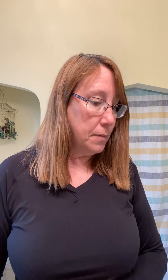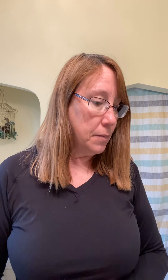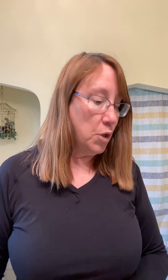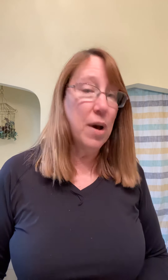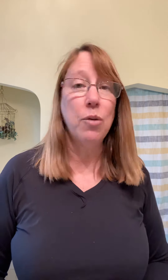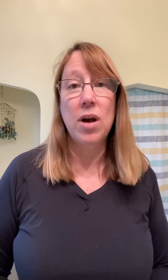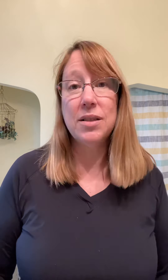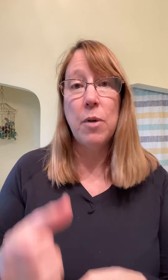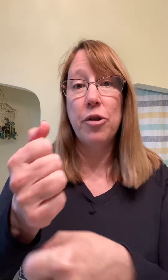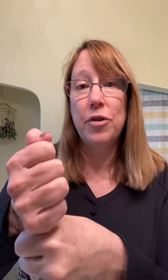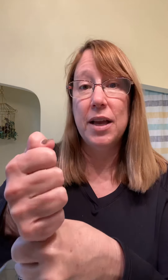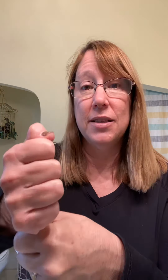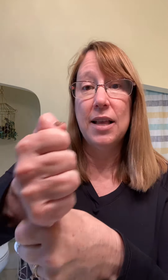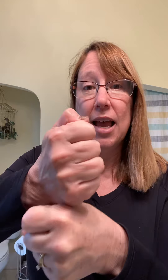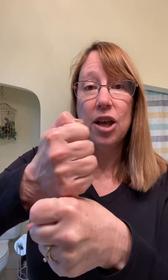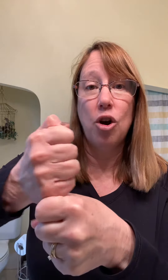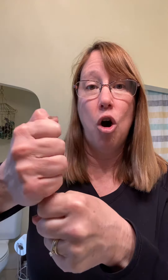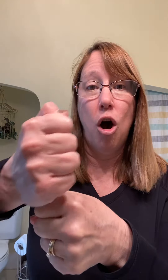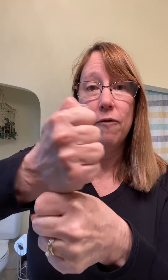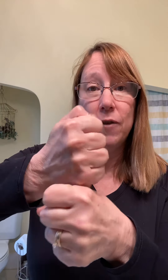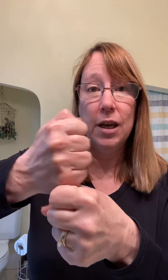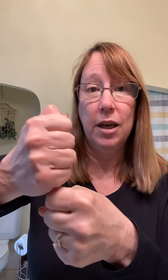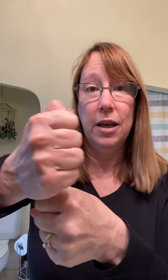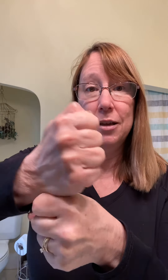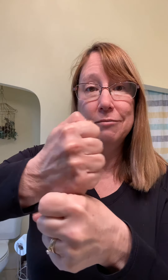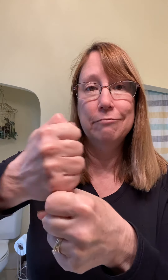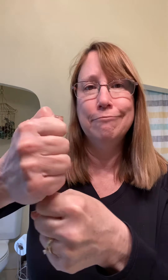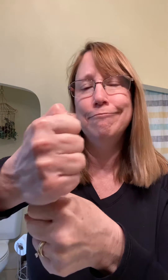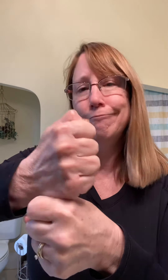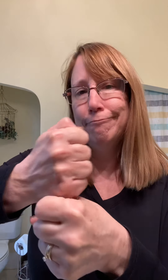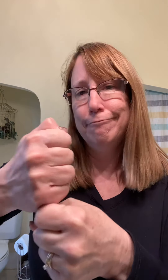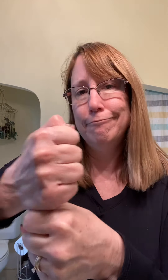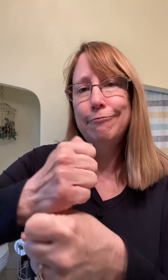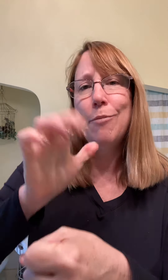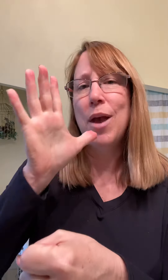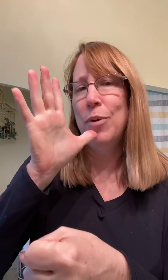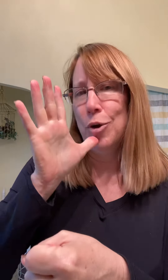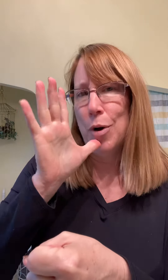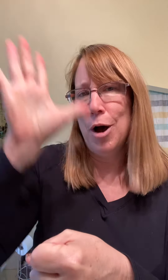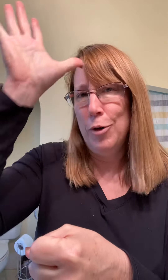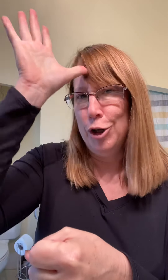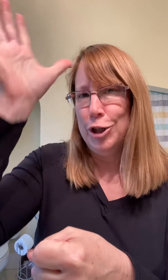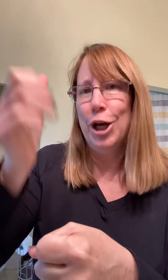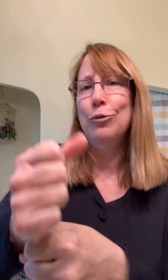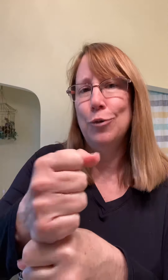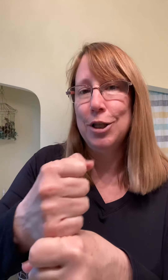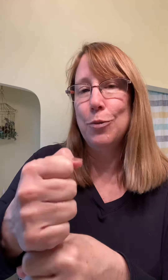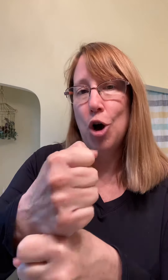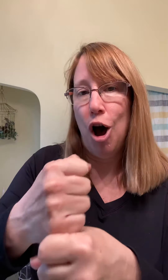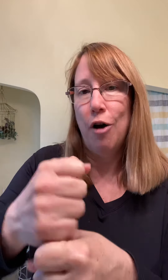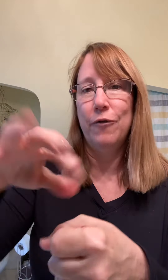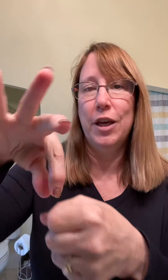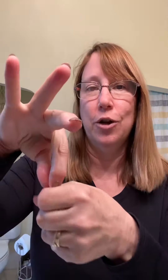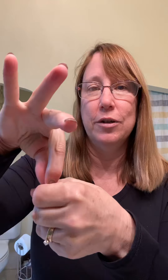You might want some other things like coffee. Maybe your mom or your dad will want some coffee or